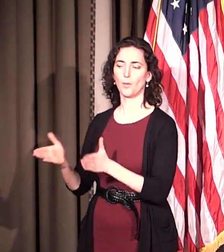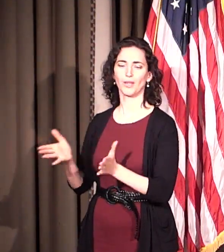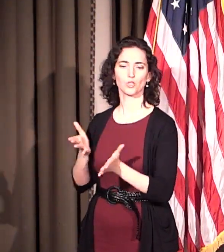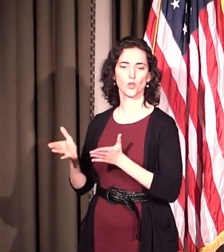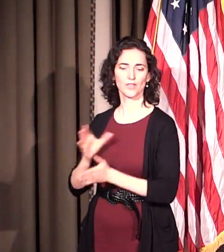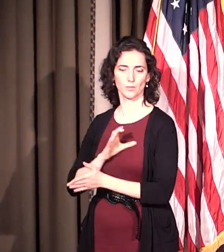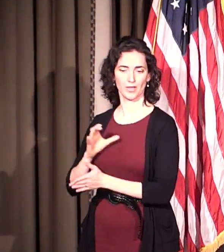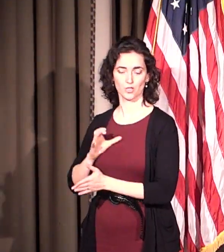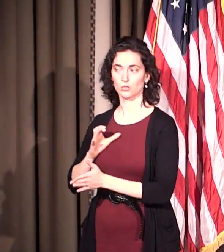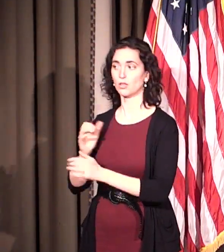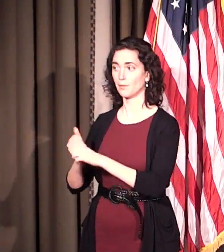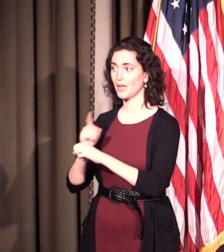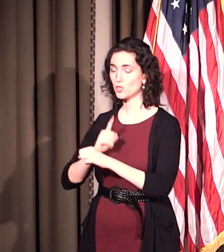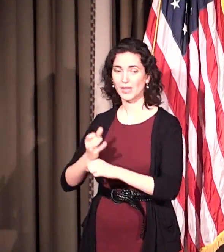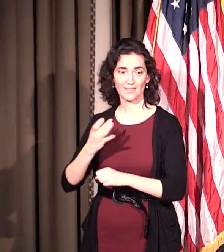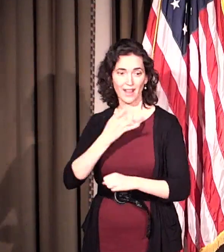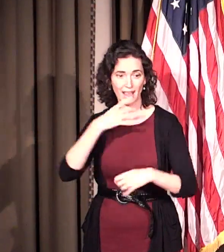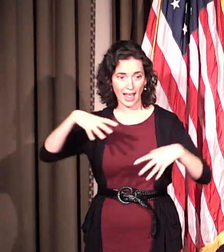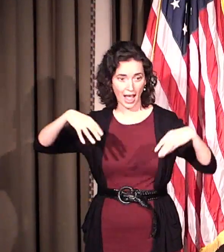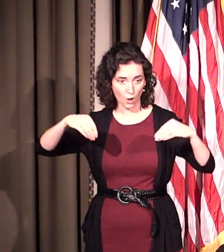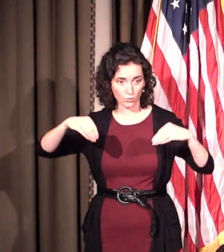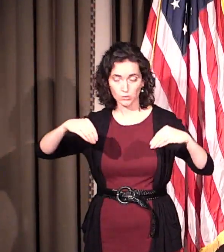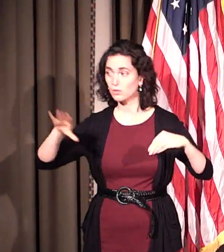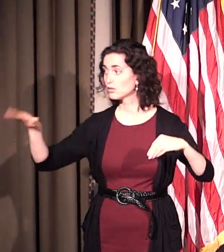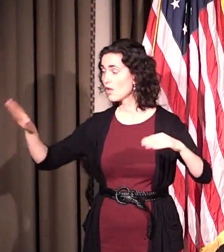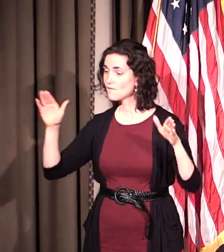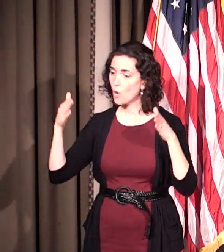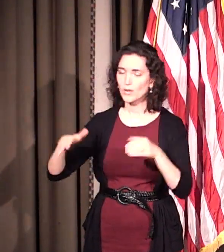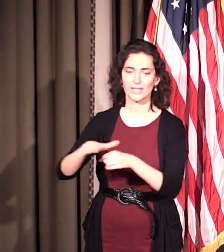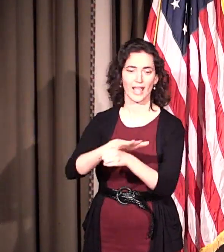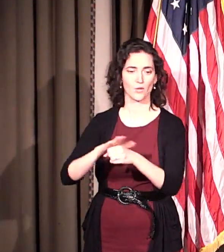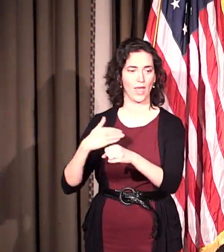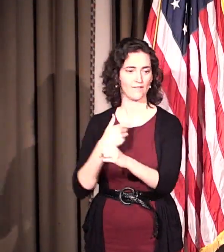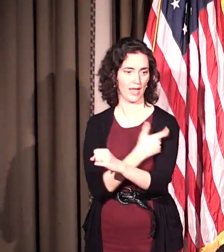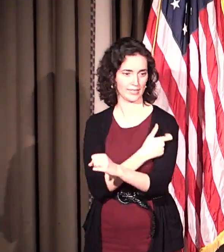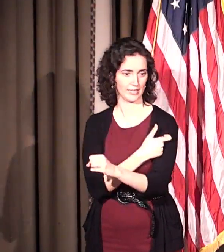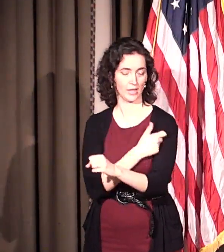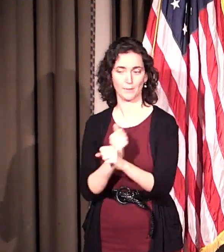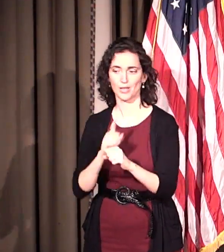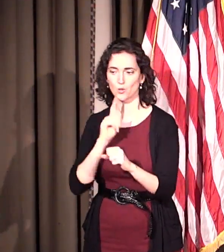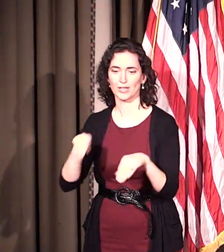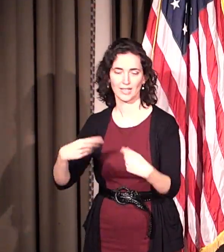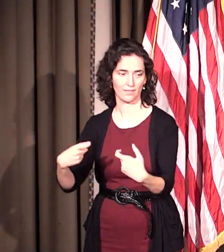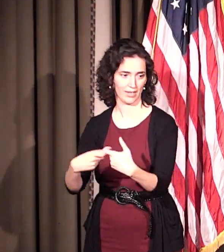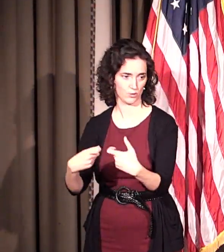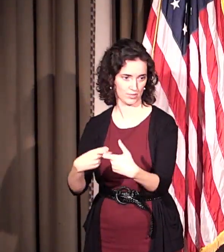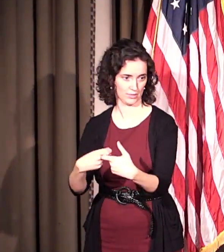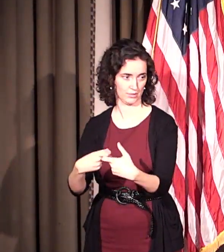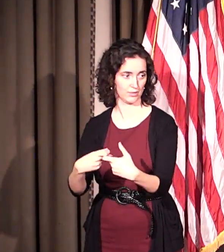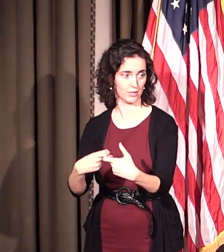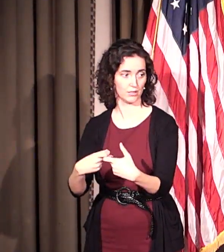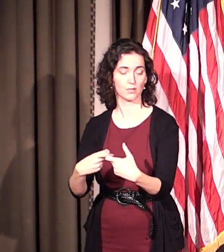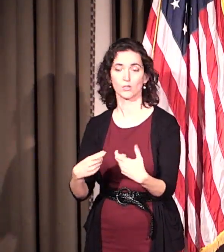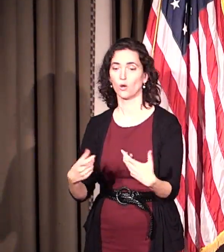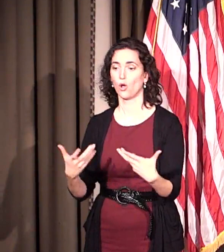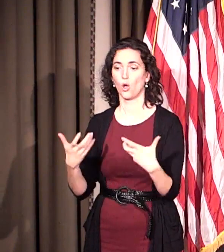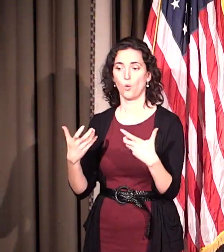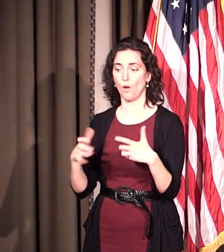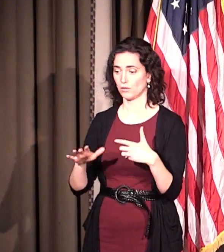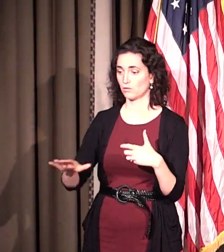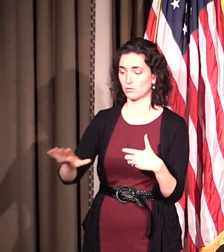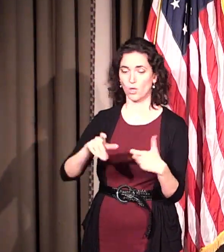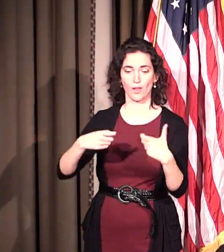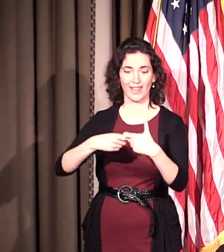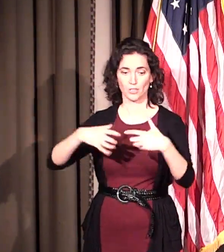utility companies can prioritize the areas that have vaccine to minimize any power disruptions they might